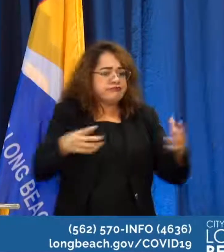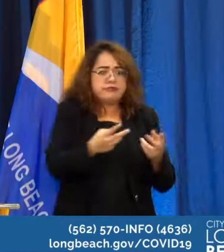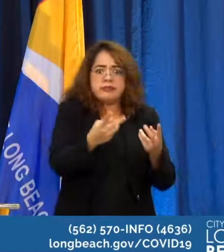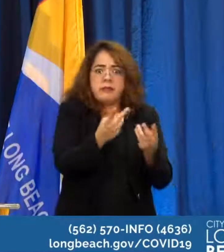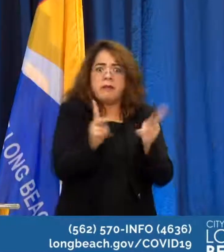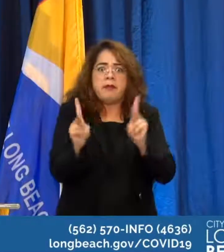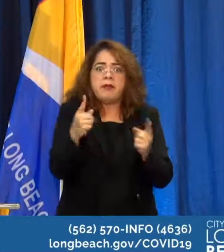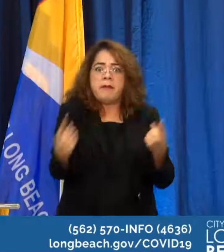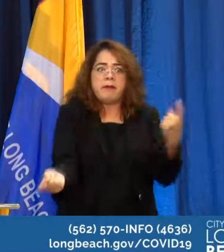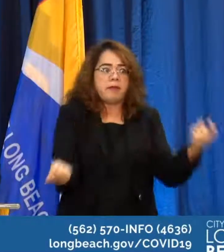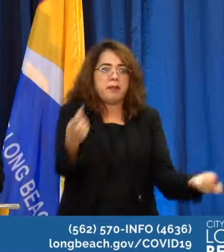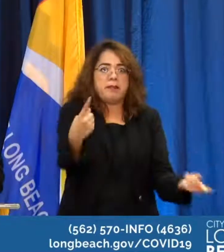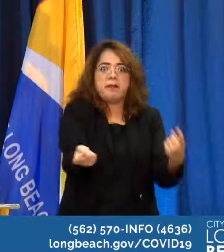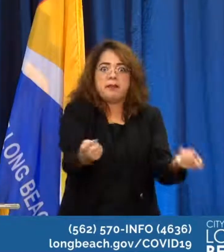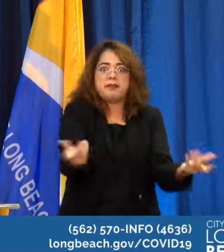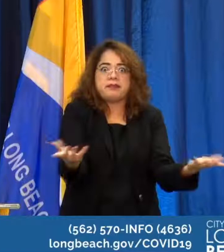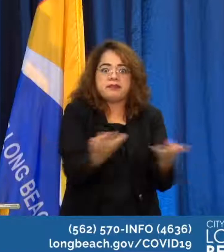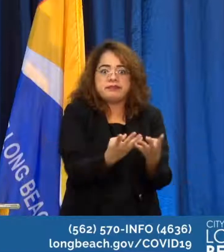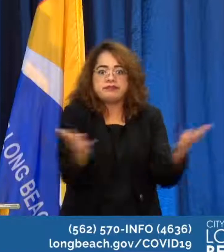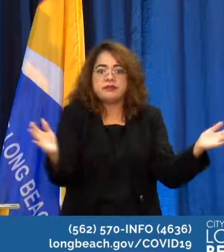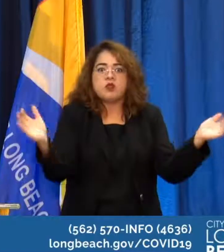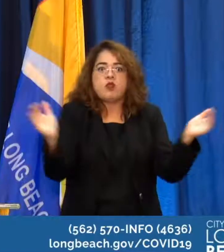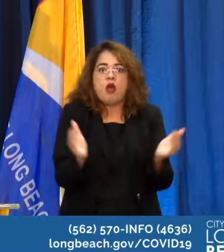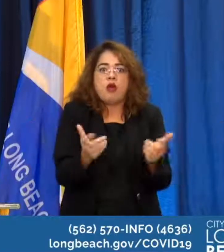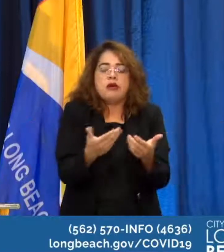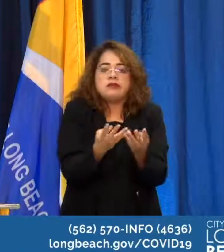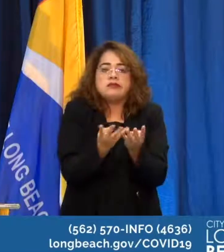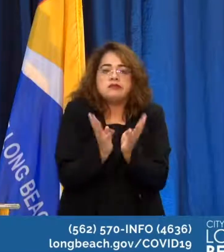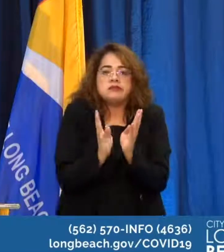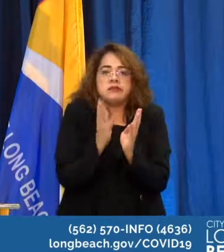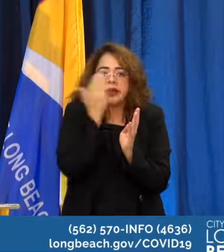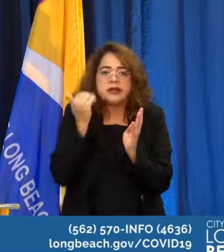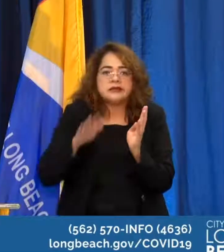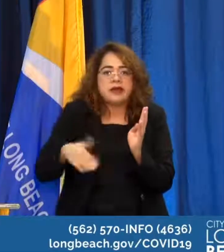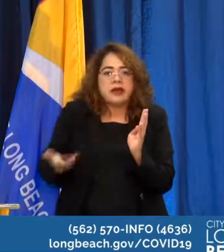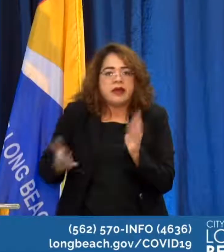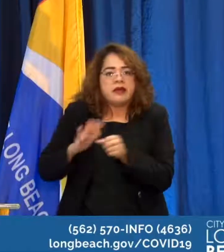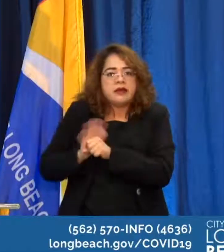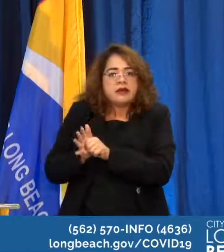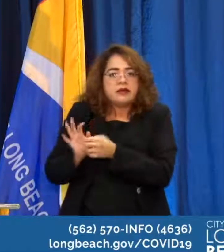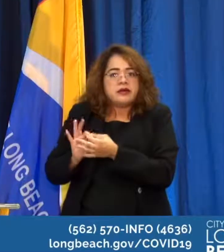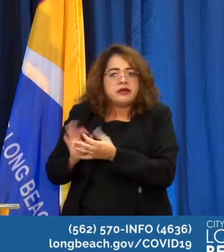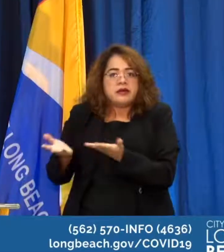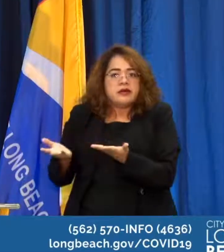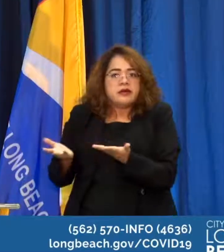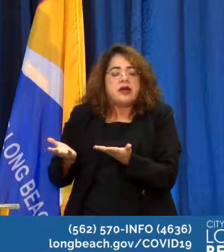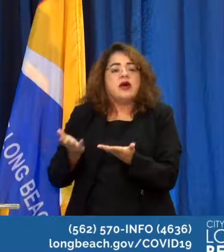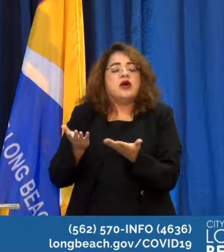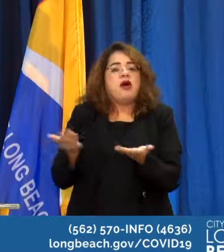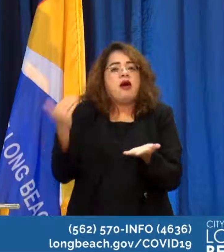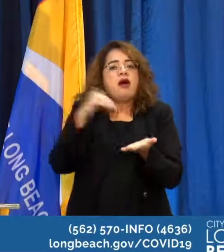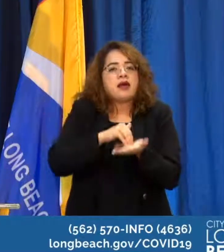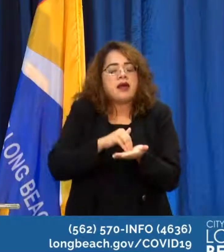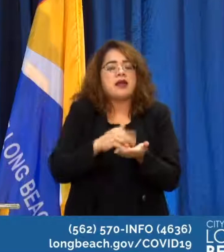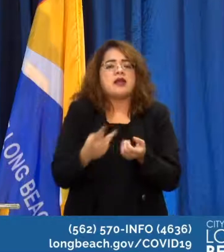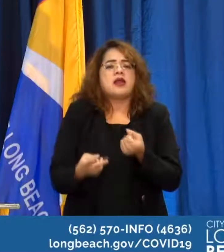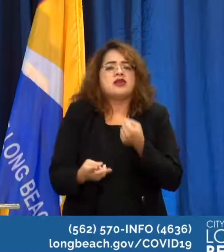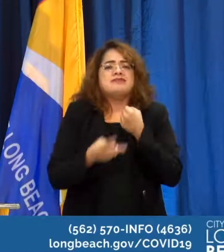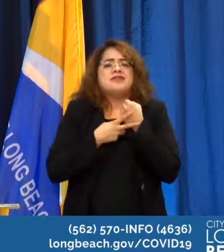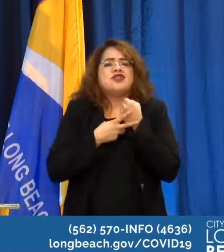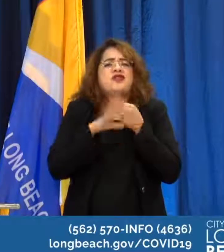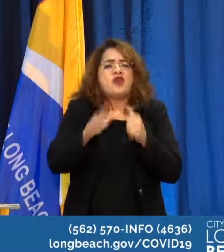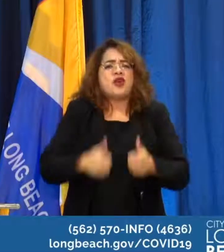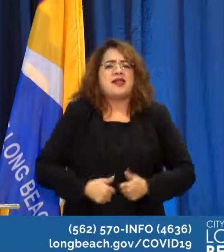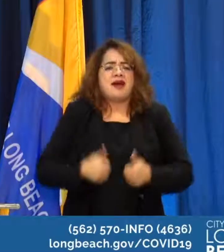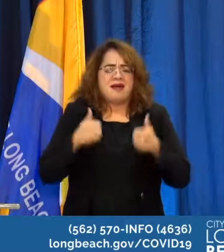this community and for our city and for just all the blessings that we still have in our lives. And